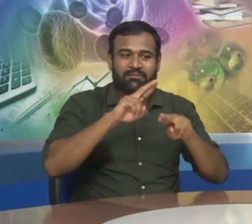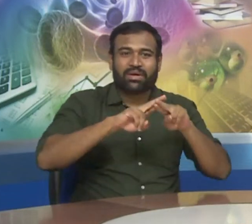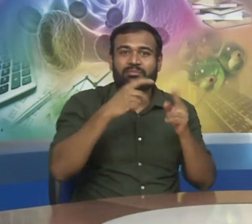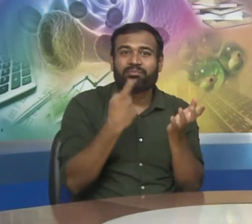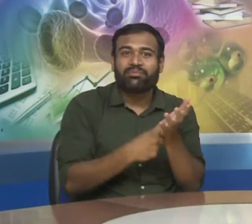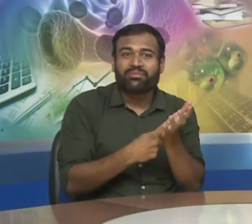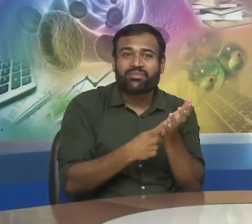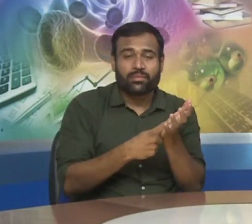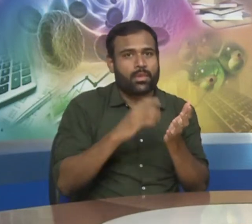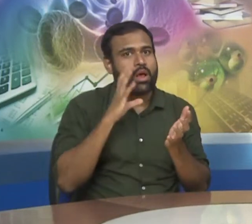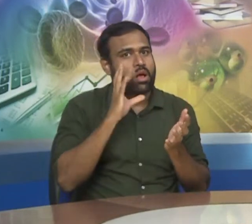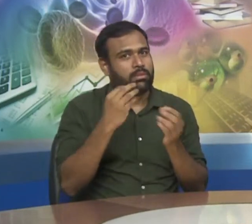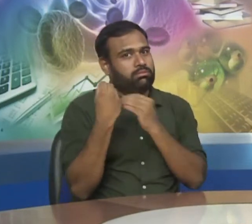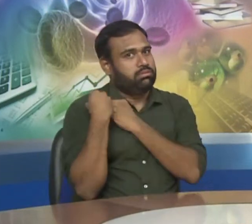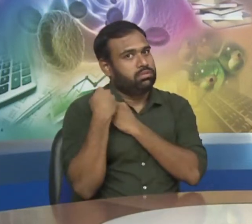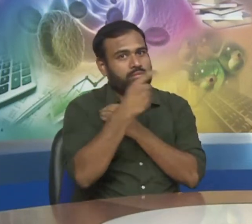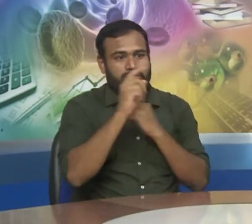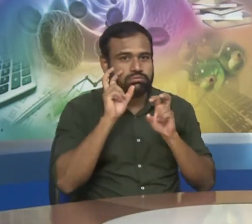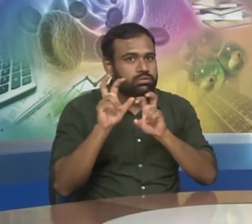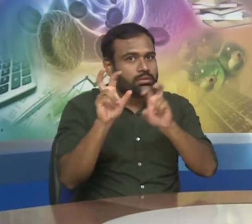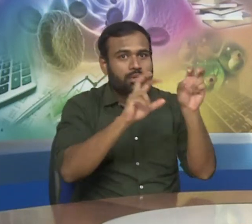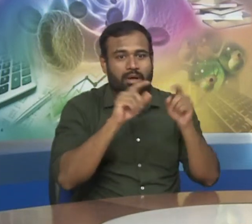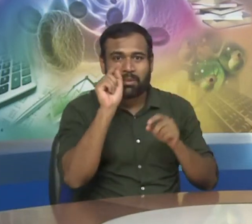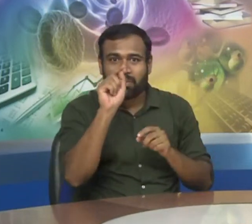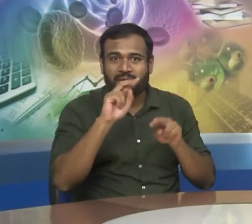Supreme Court as a custodian of fundamental rights.